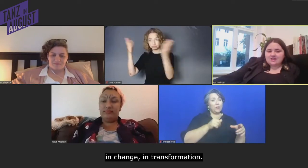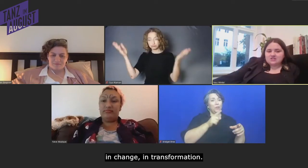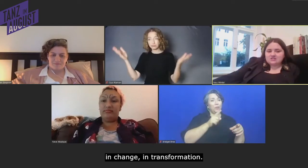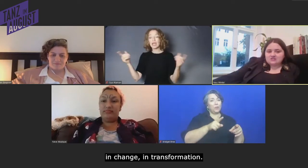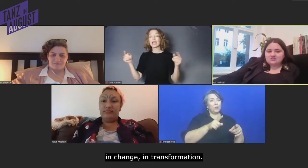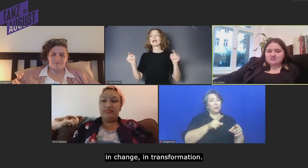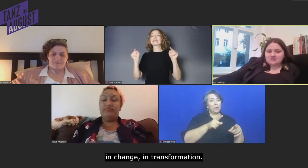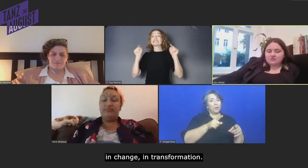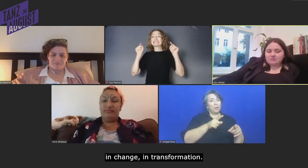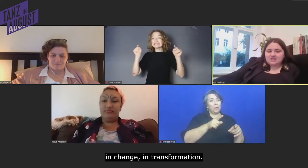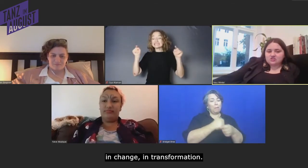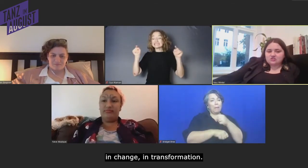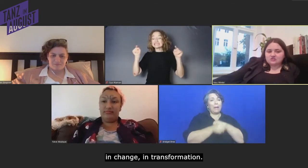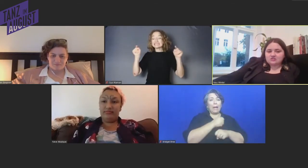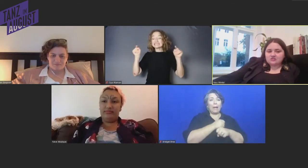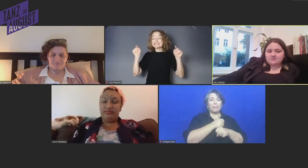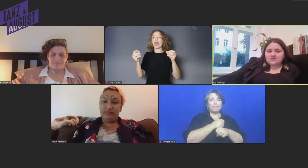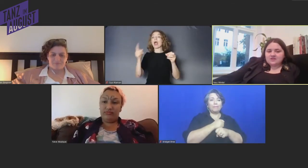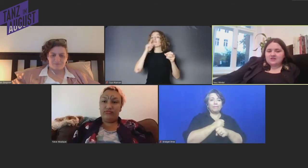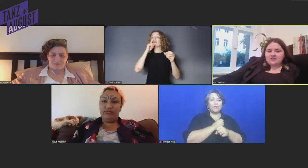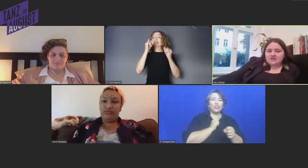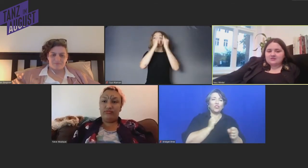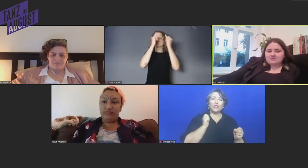change, in transformation.